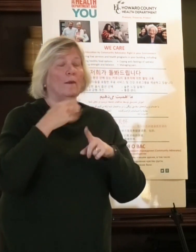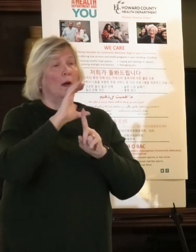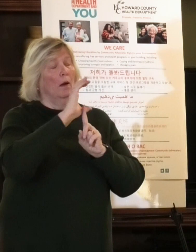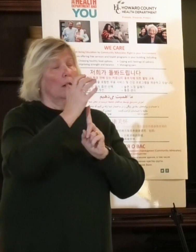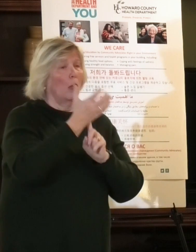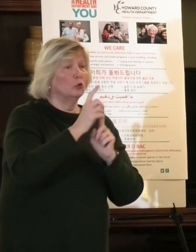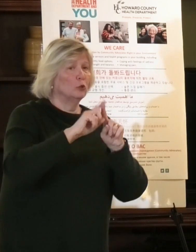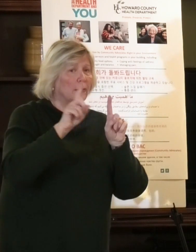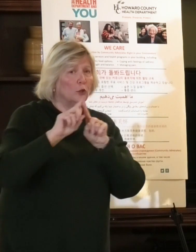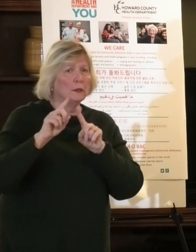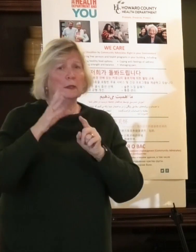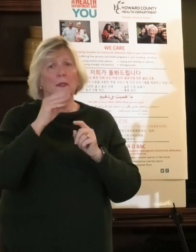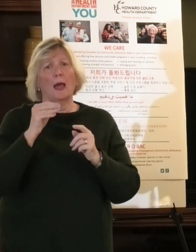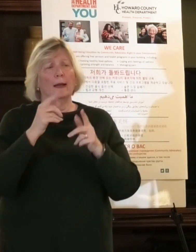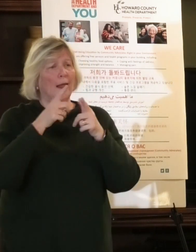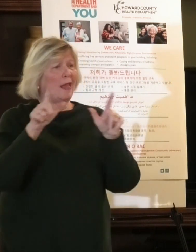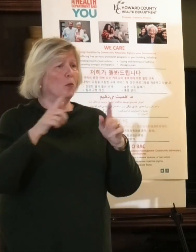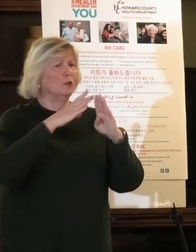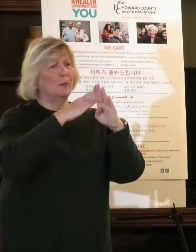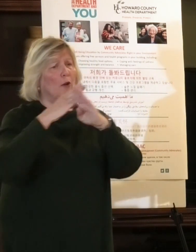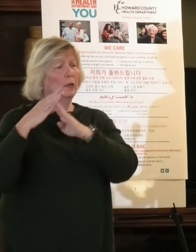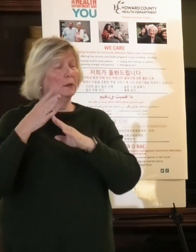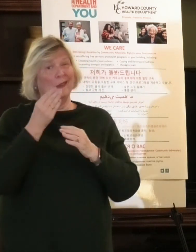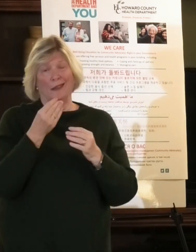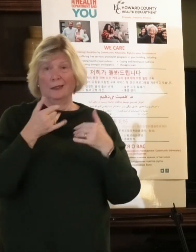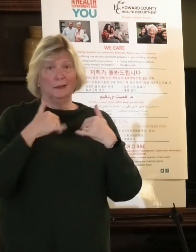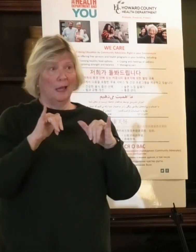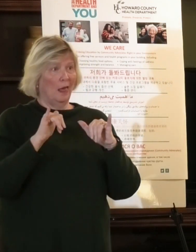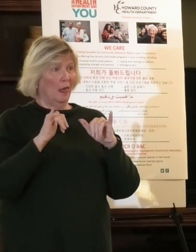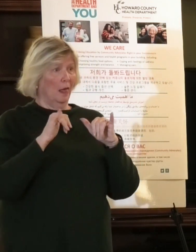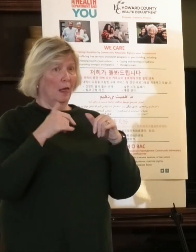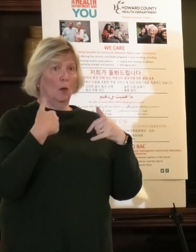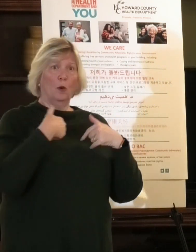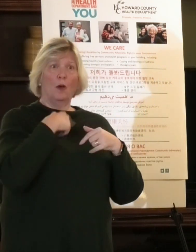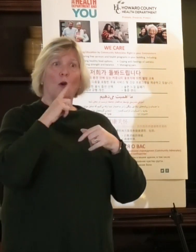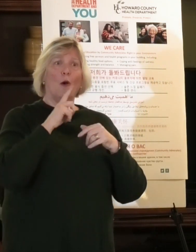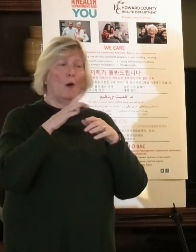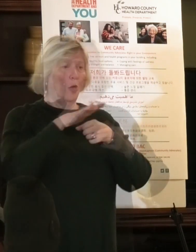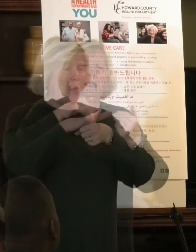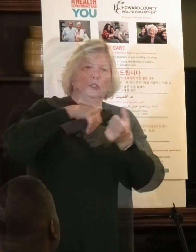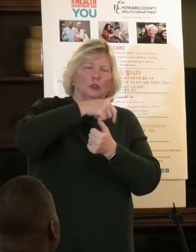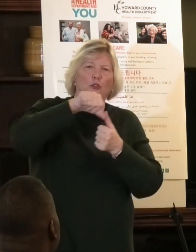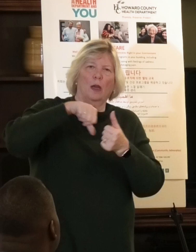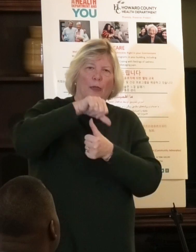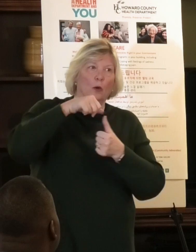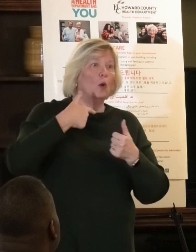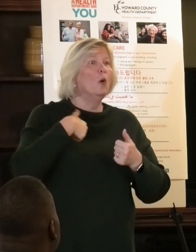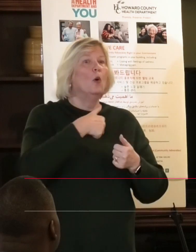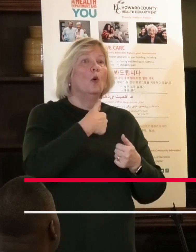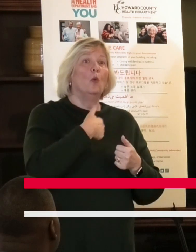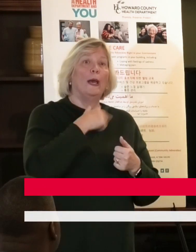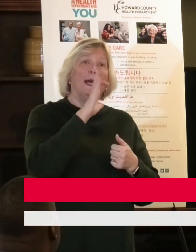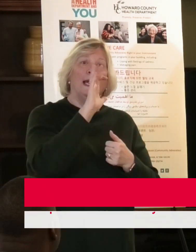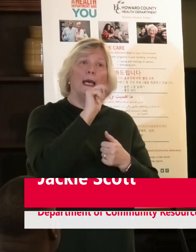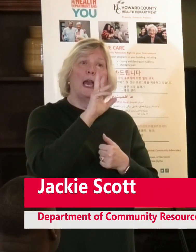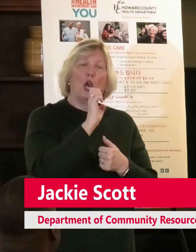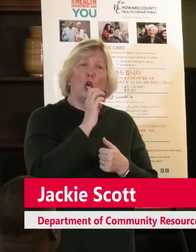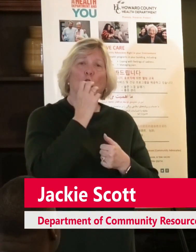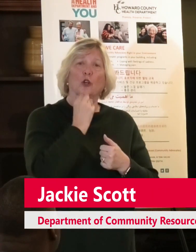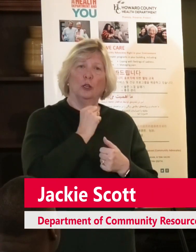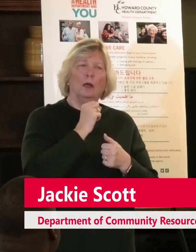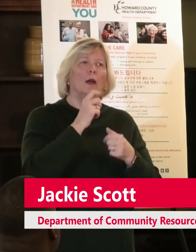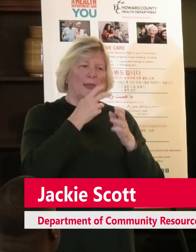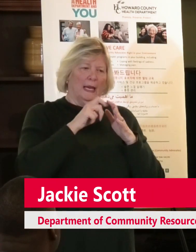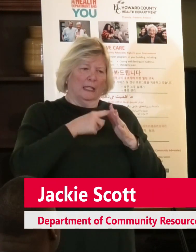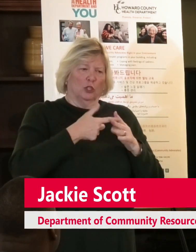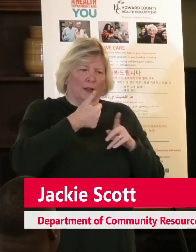language barriers, and still, again, as a local product, we need to be building that trust. We Care, the initiative itself,